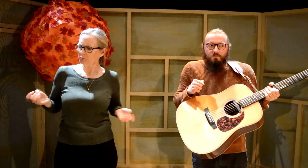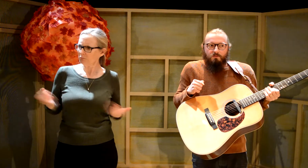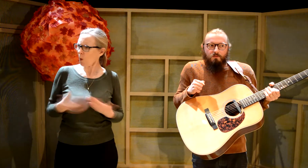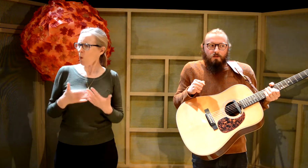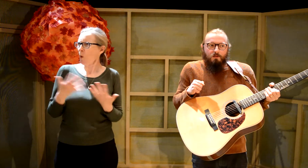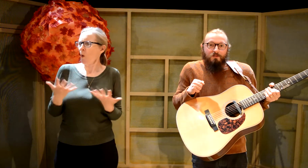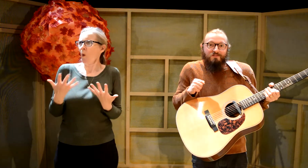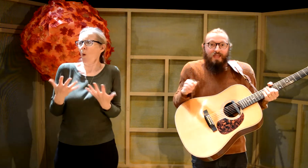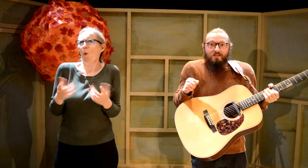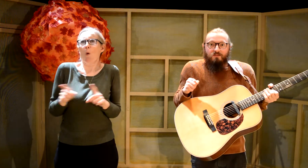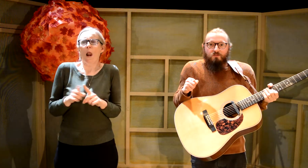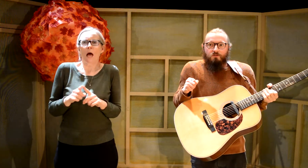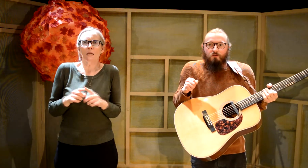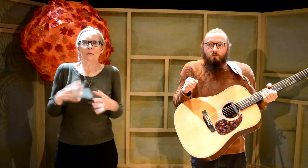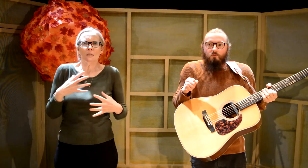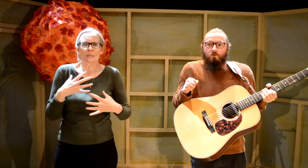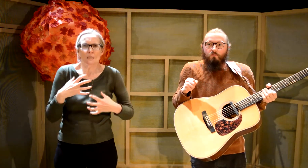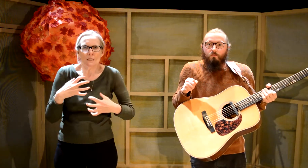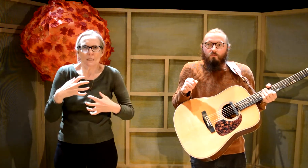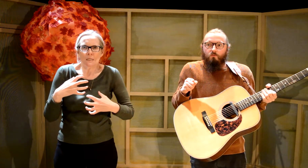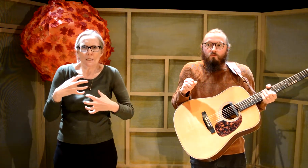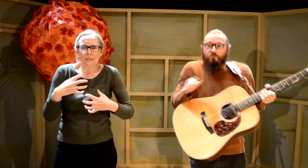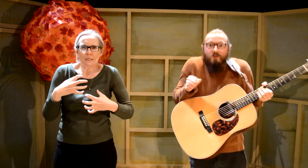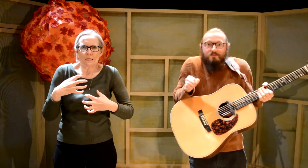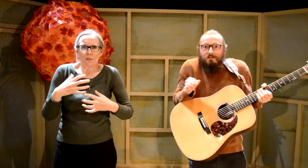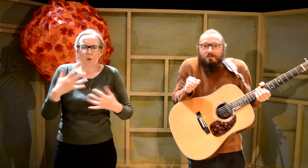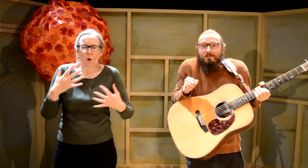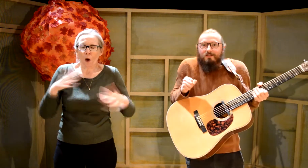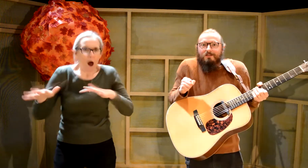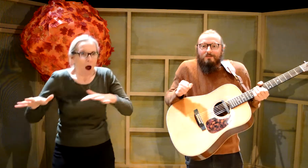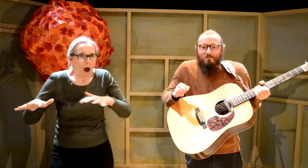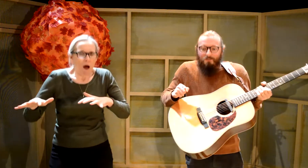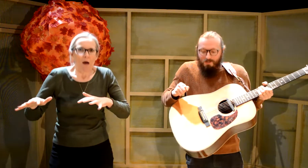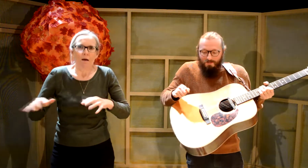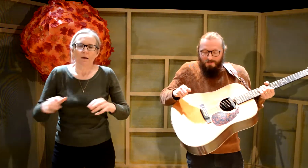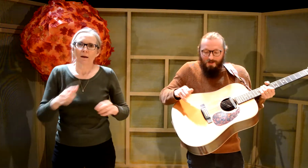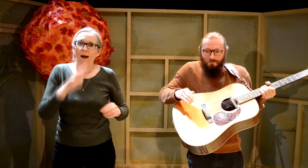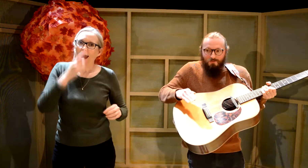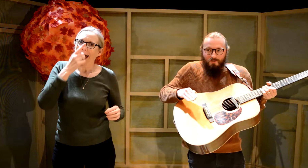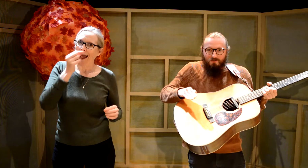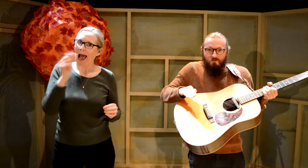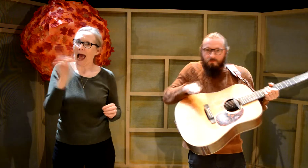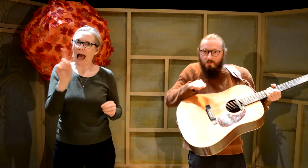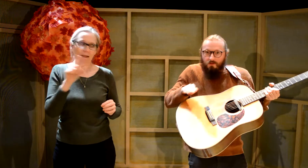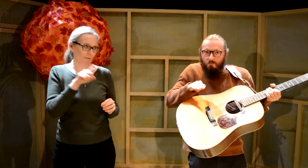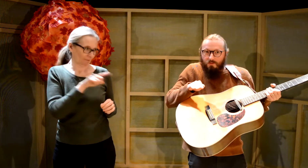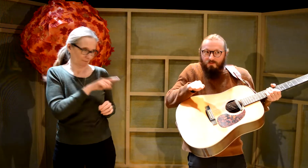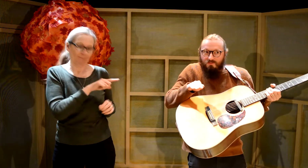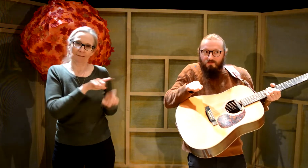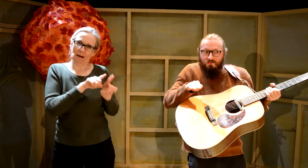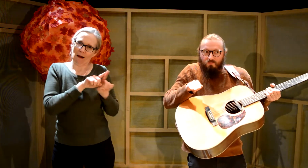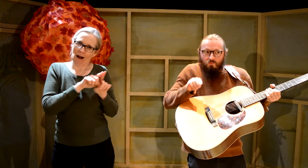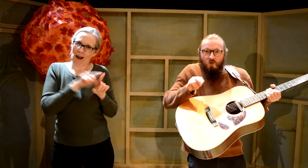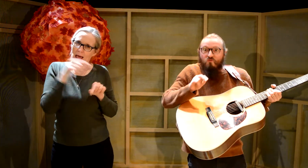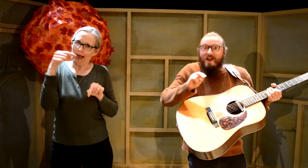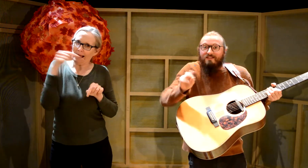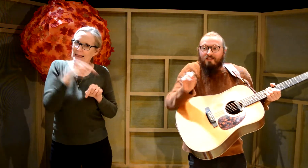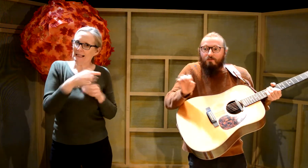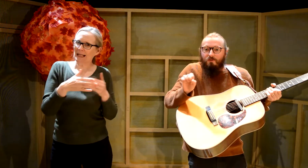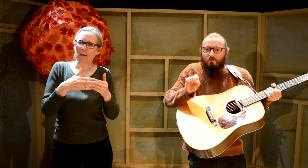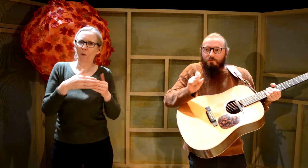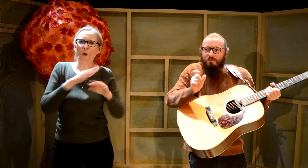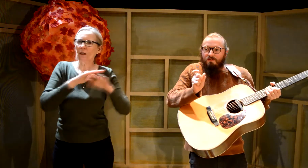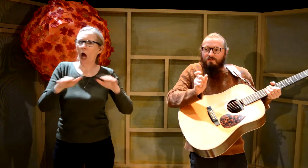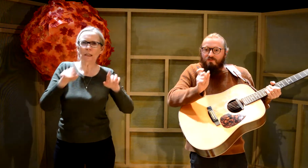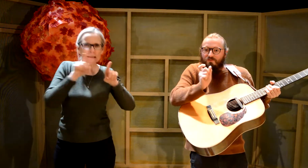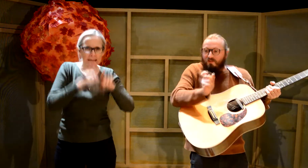bit tense or frantic, maybe I would make the rhythm a little bit erratic, a